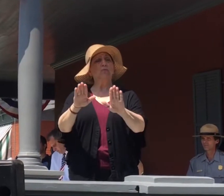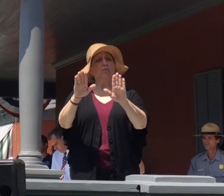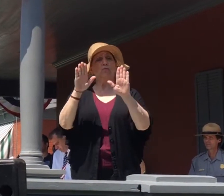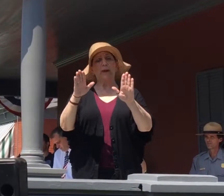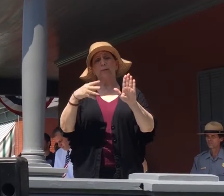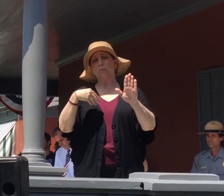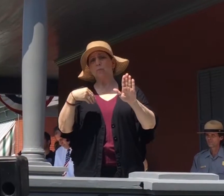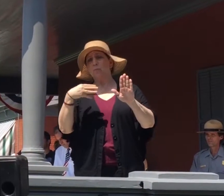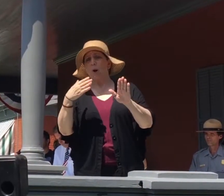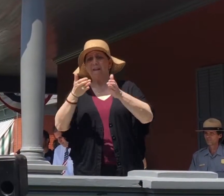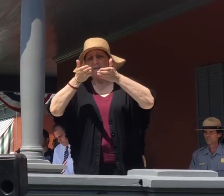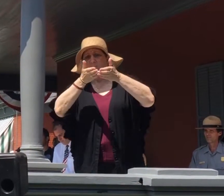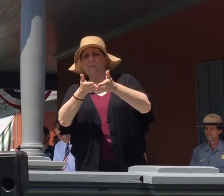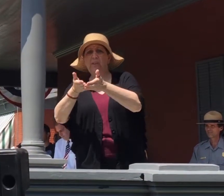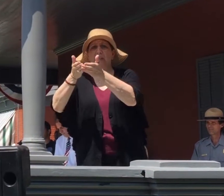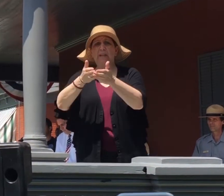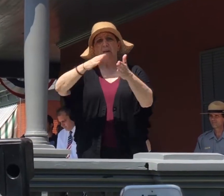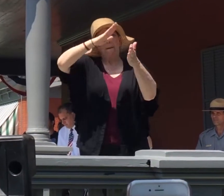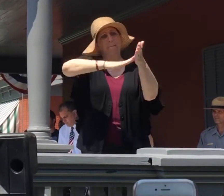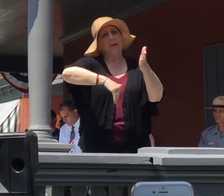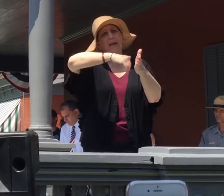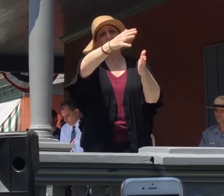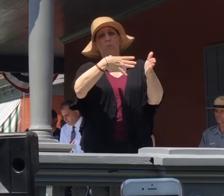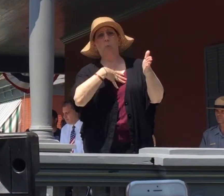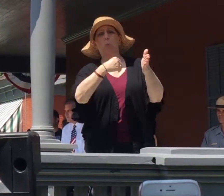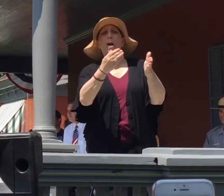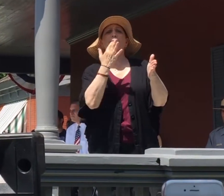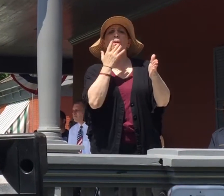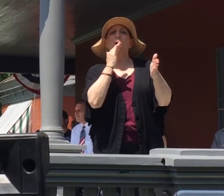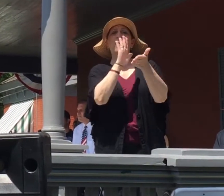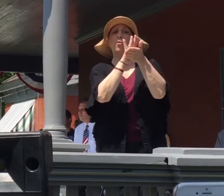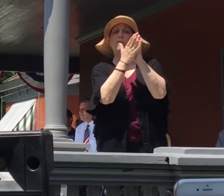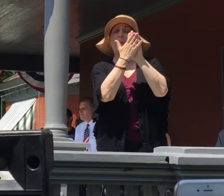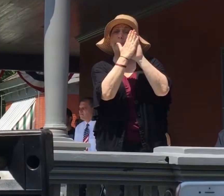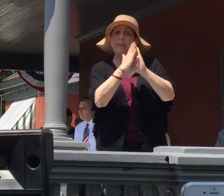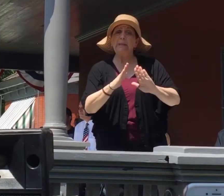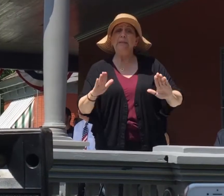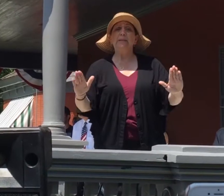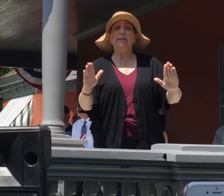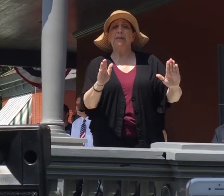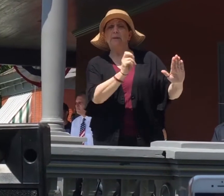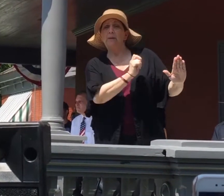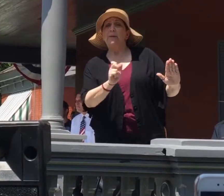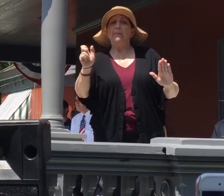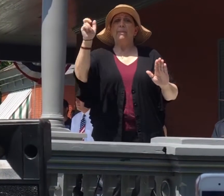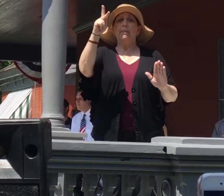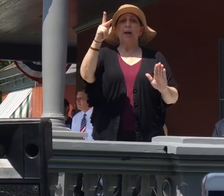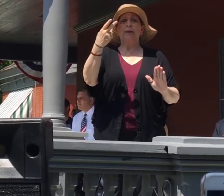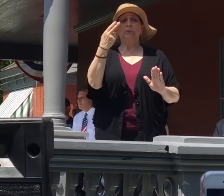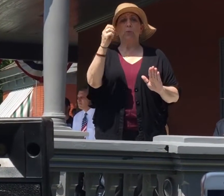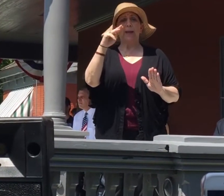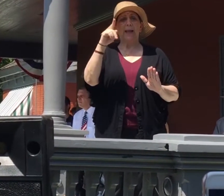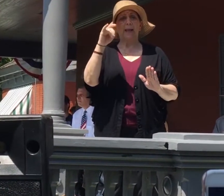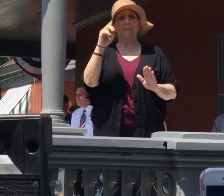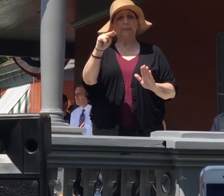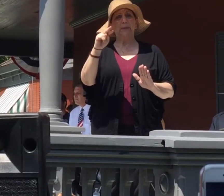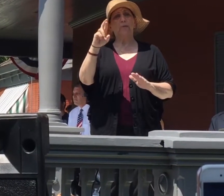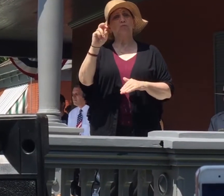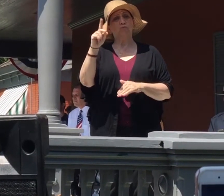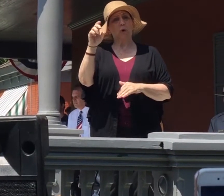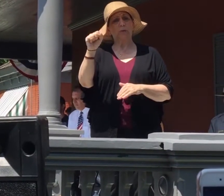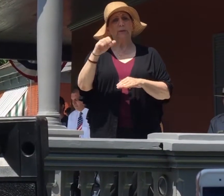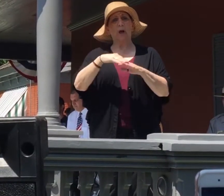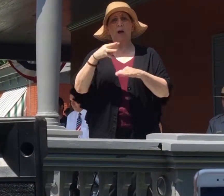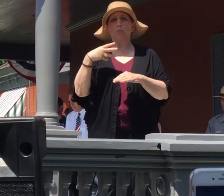Fleet, 16 battleships painted white the color of peace, returned to Norfolk and to Hampton Roads on